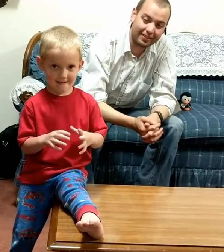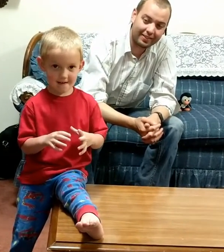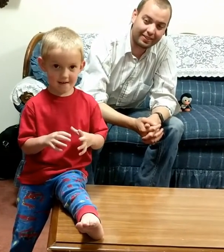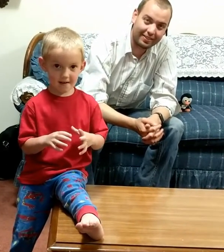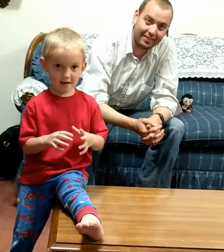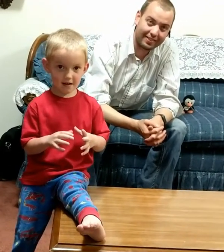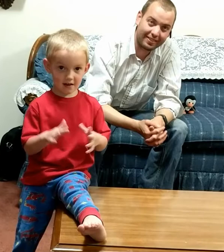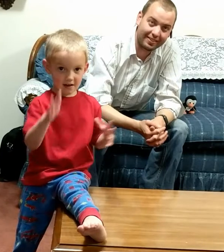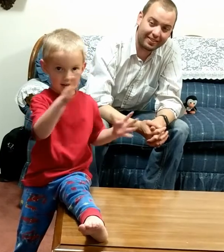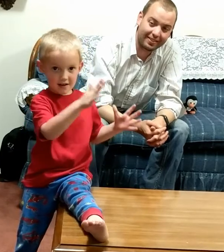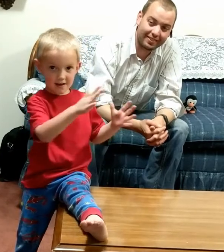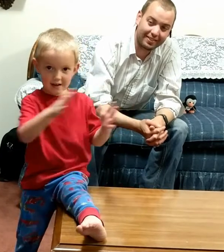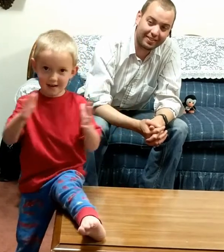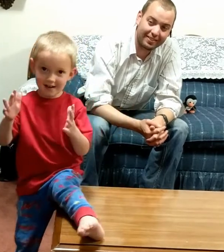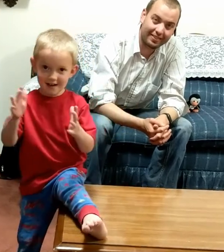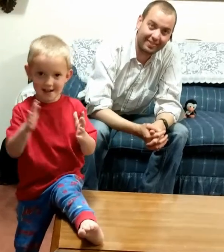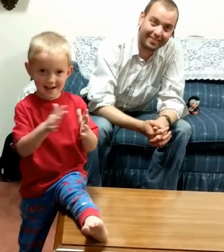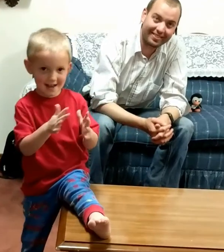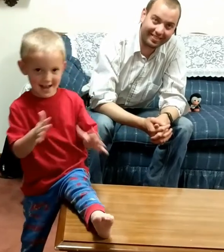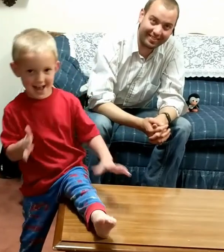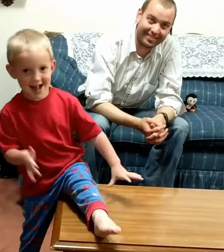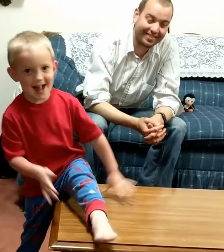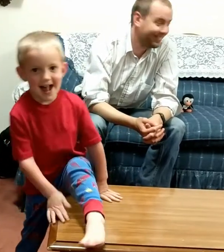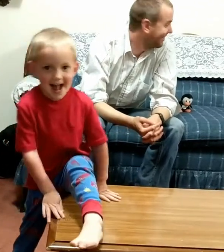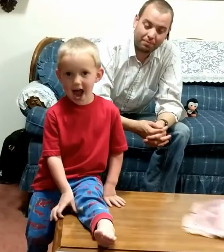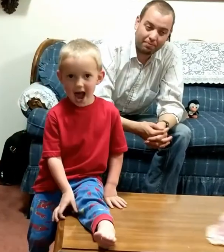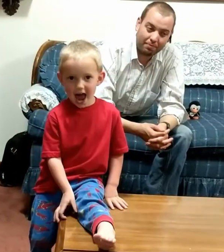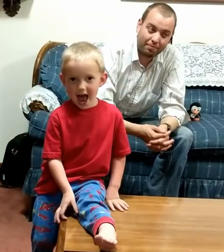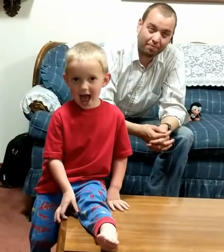Remember Creek? Yeah good. I'm scared.